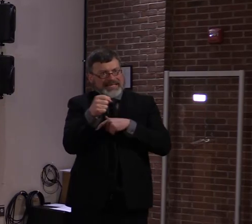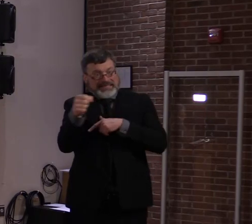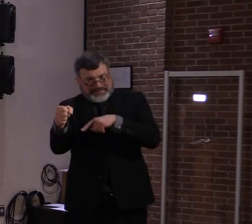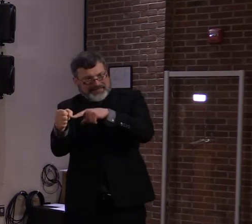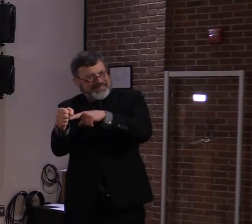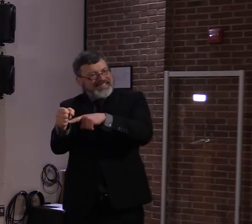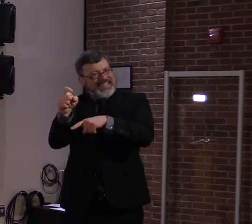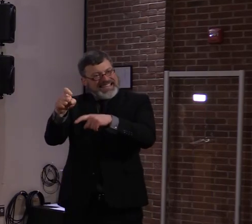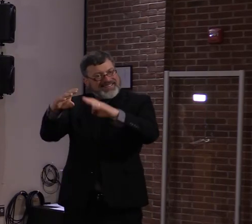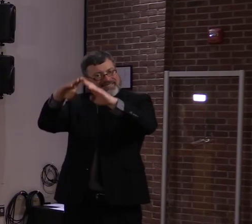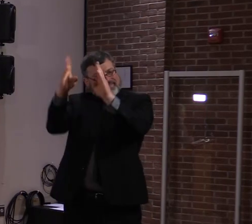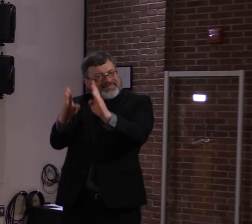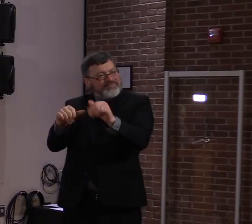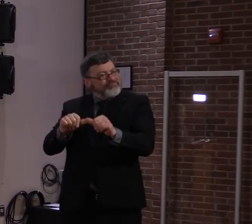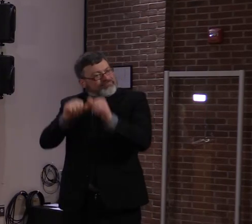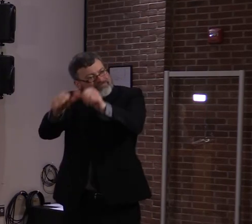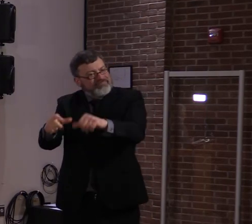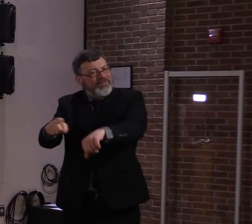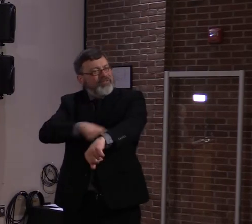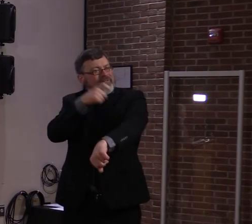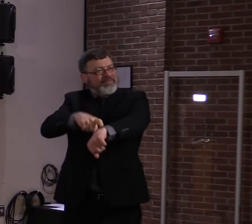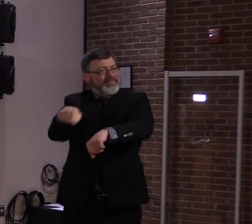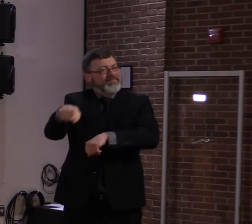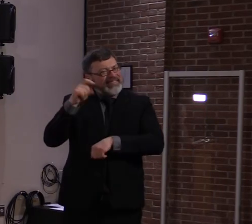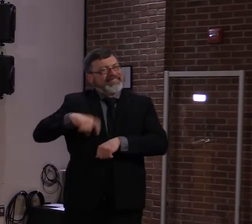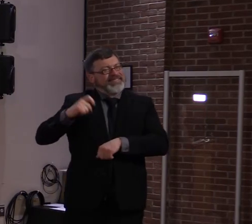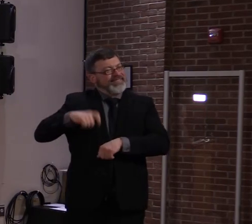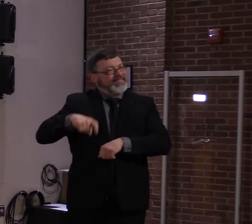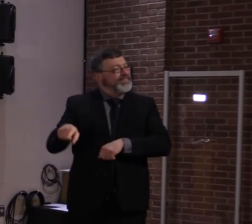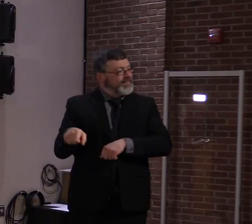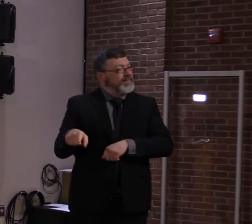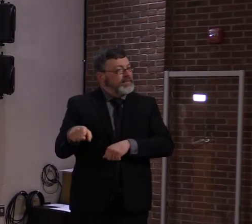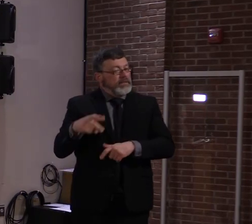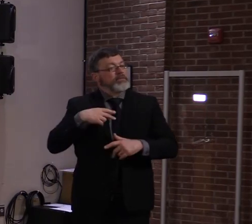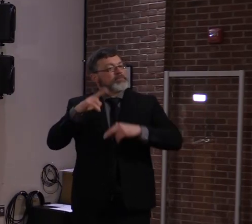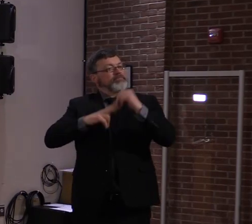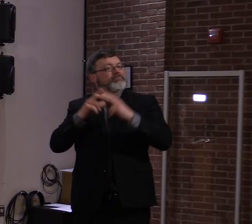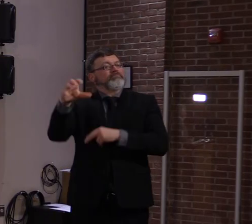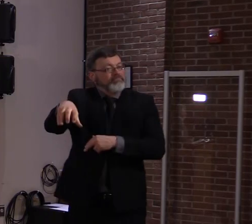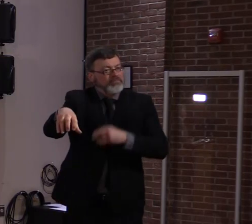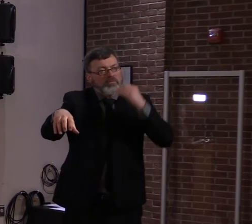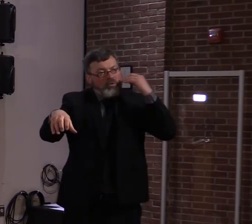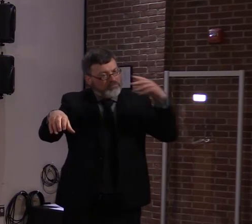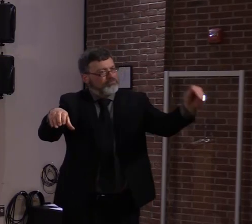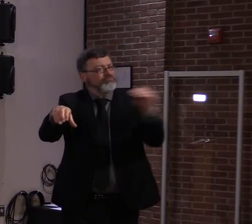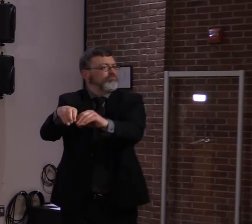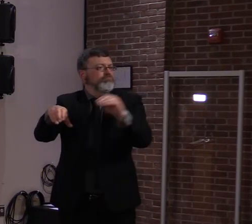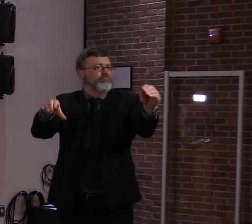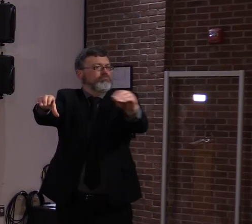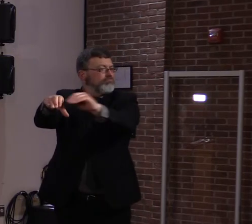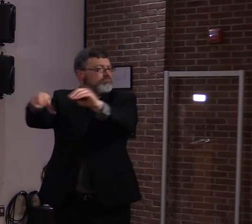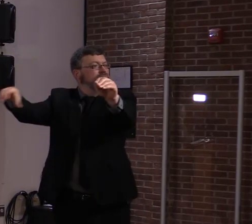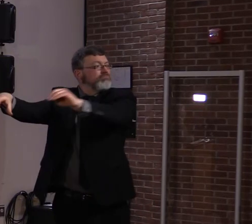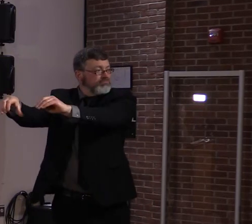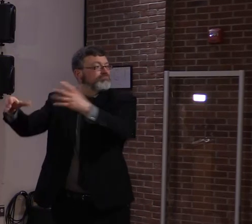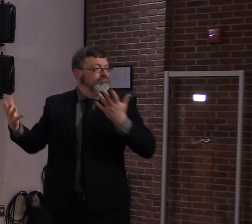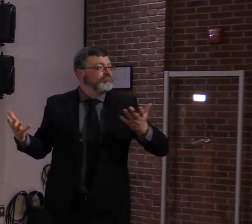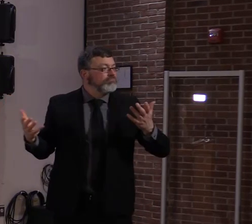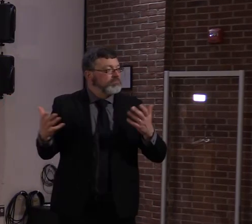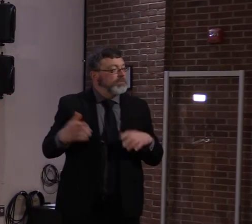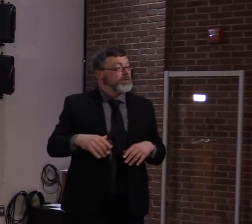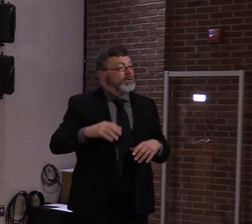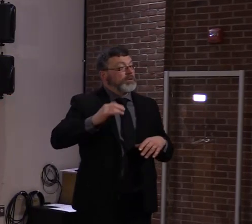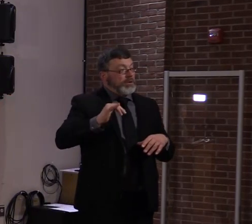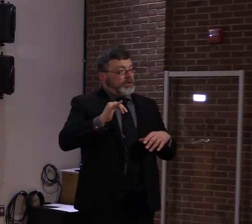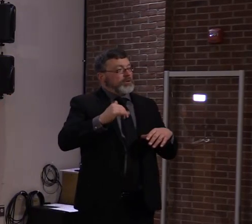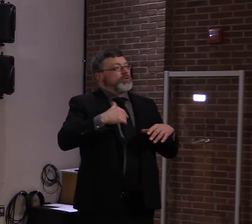we do put restrictions on the front door, some eligible people will be ramping back up the